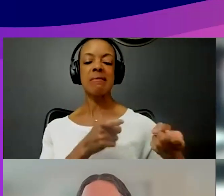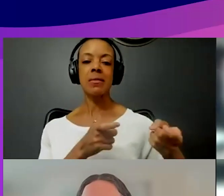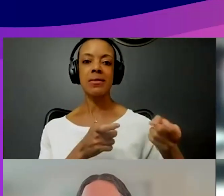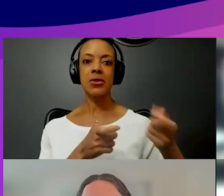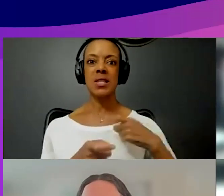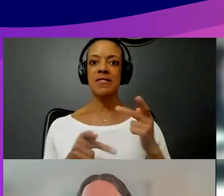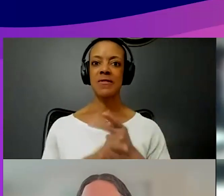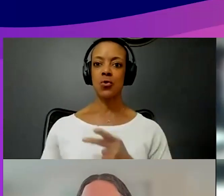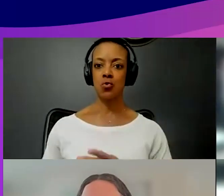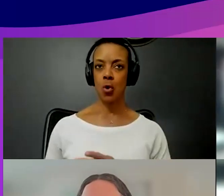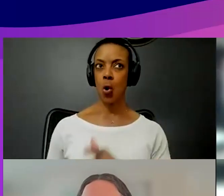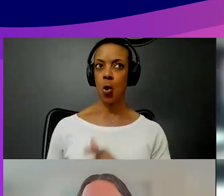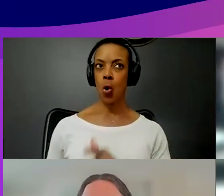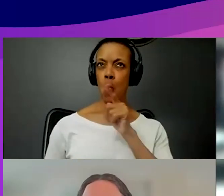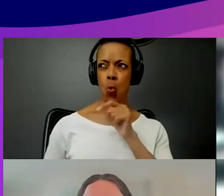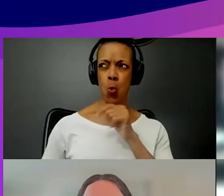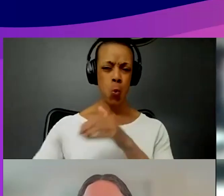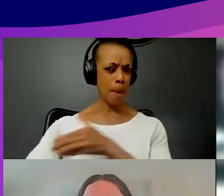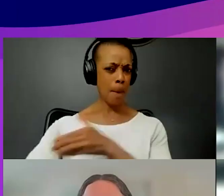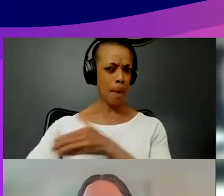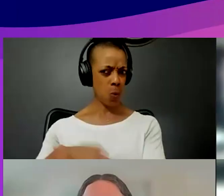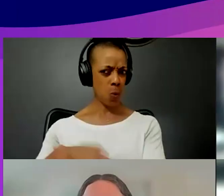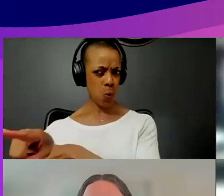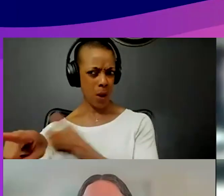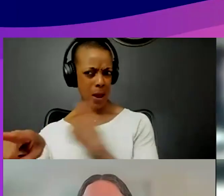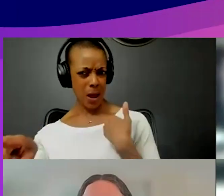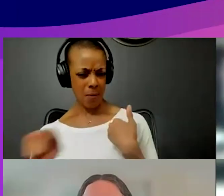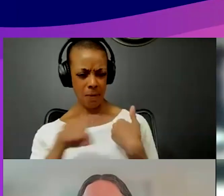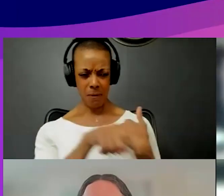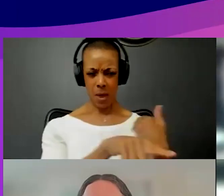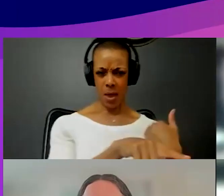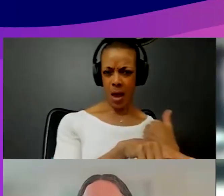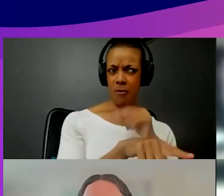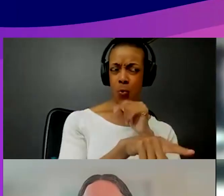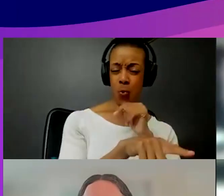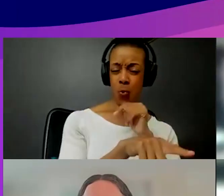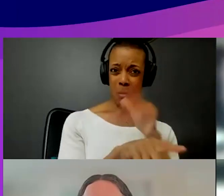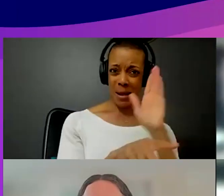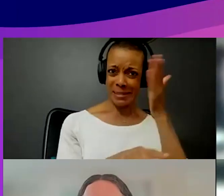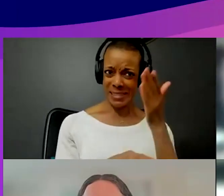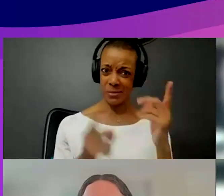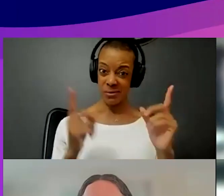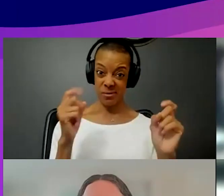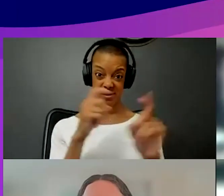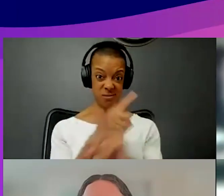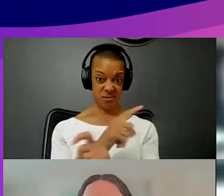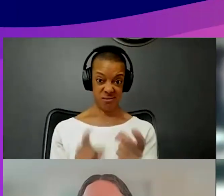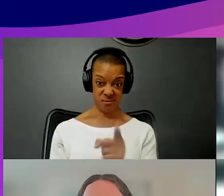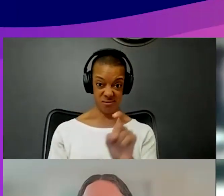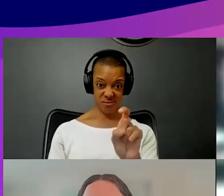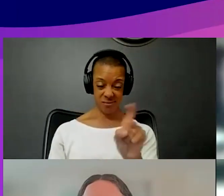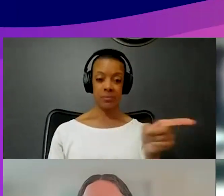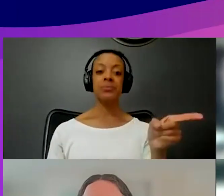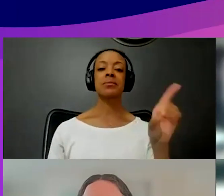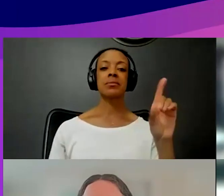out who is the one that has the power. But it sounds like there's some additional complexities here. Yeah, and you know, I